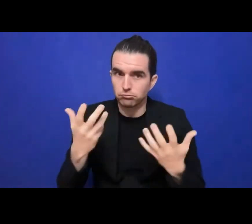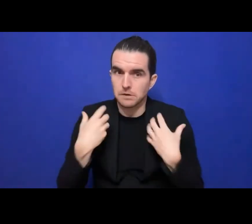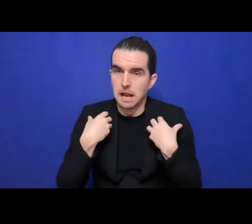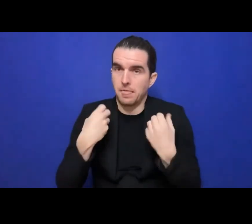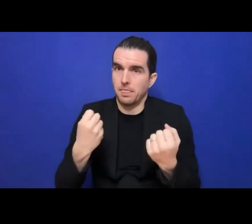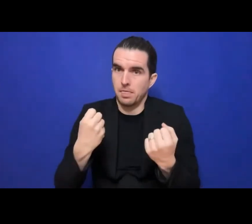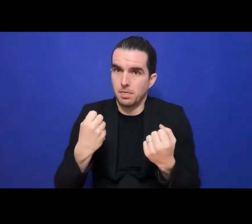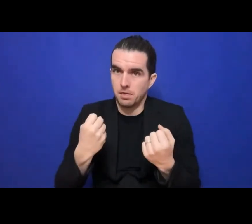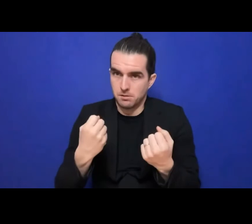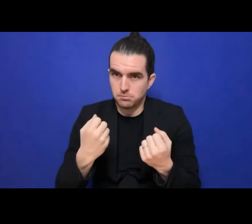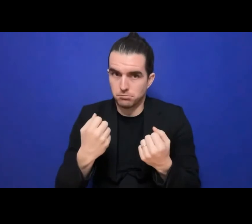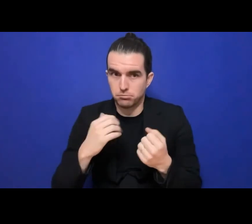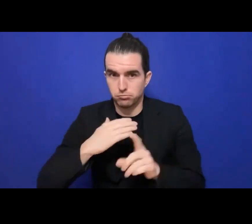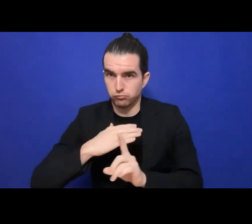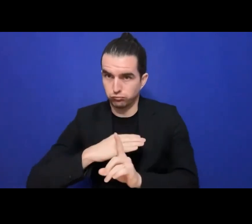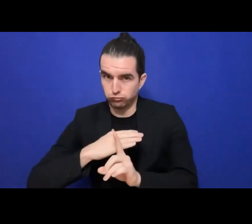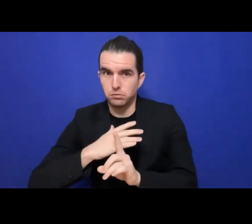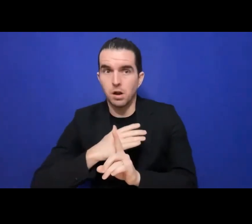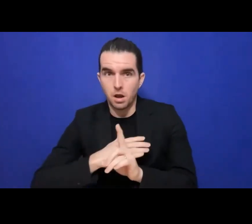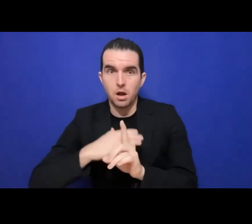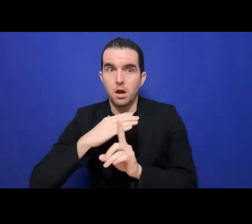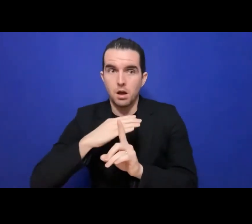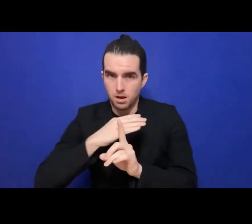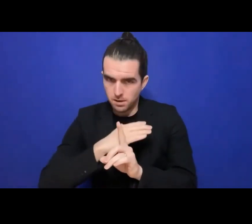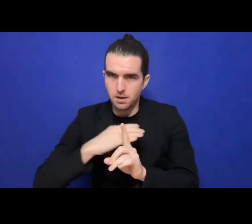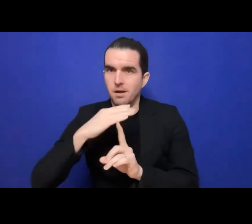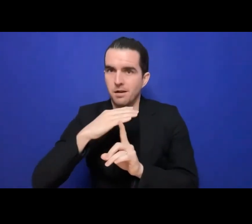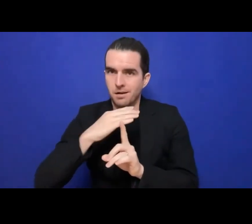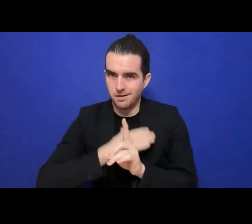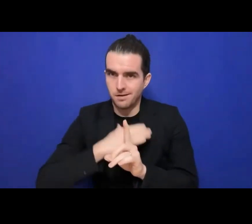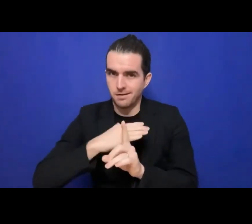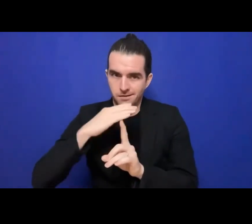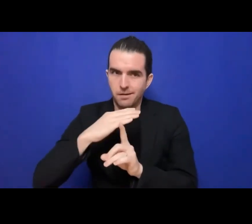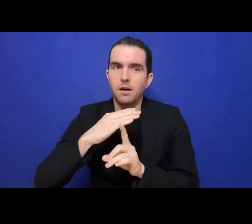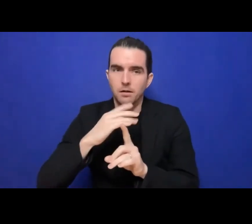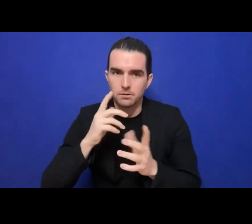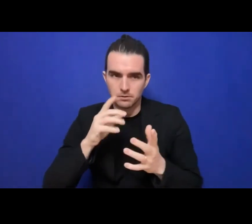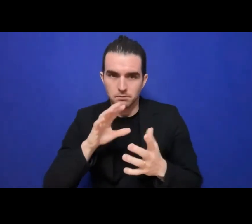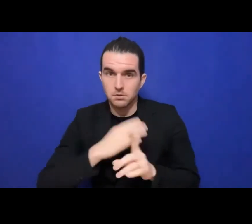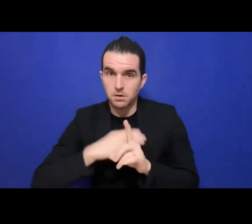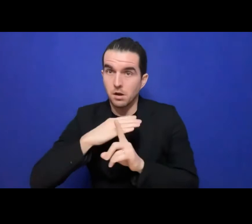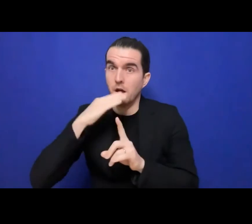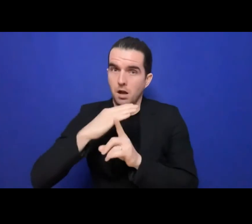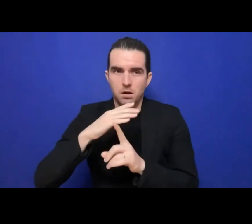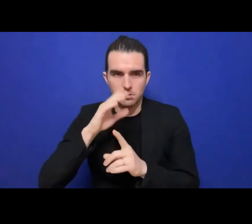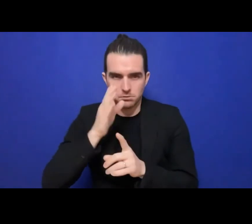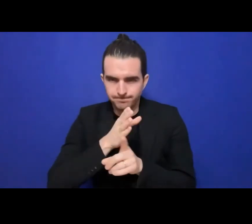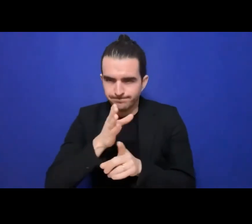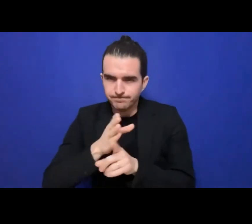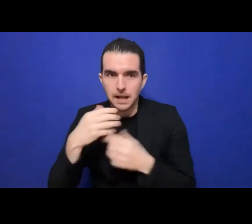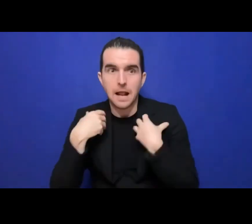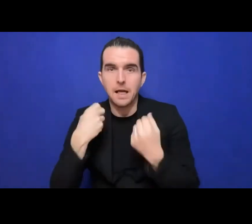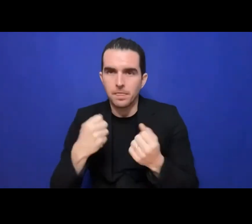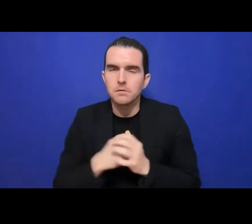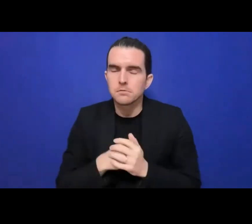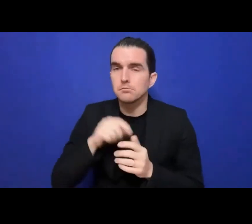In Egypt, we have a different national health initiatives that cover maybe millions of people under the theme of